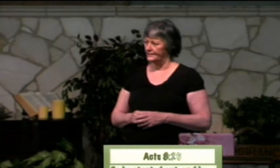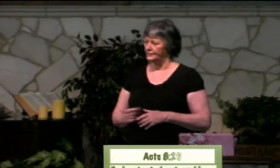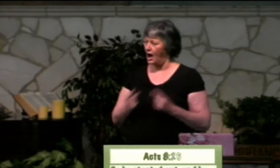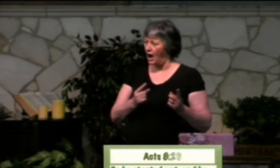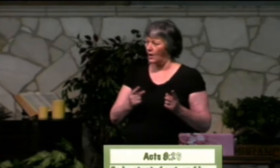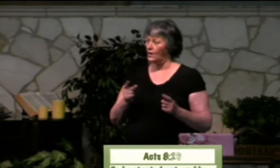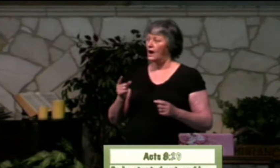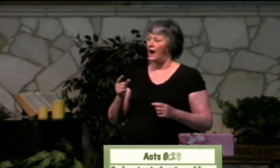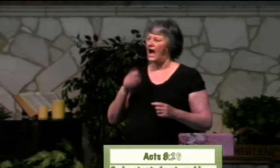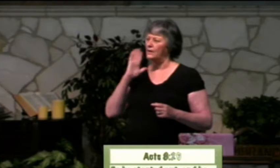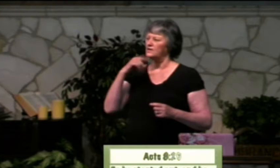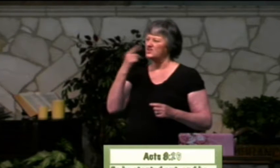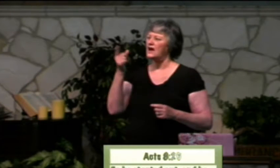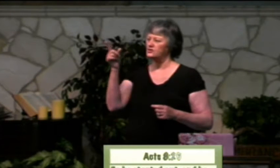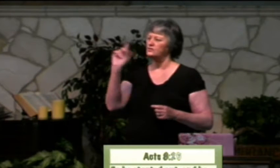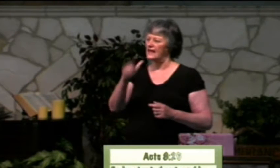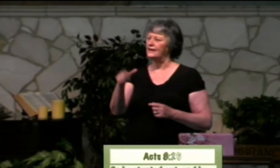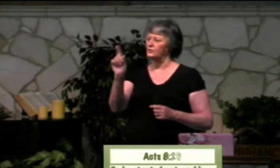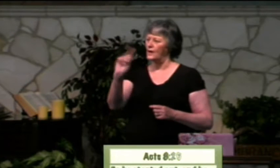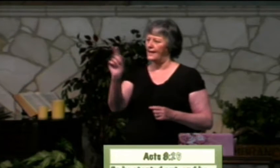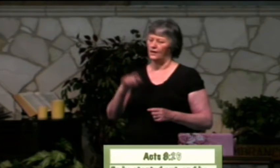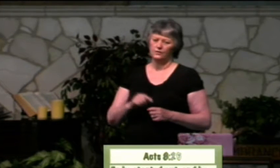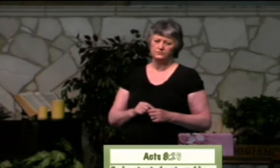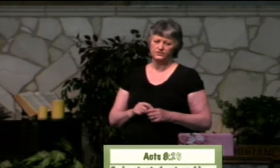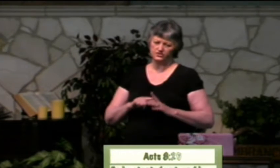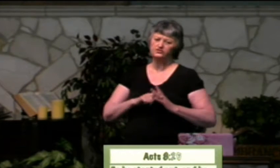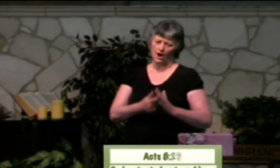Go, I will tell you later where. Just start.